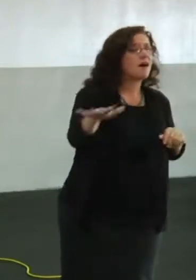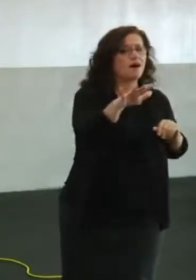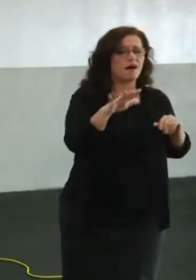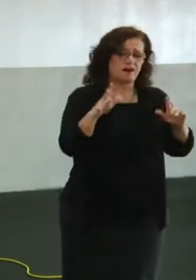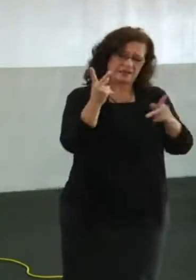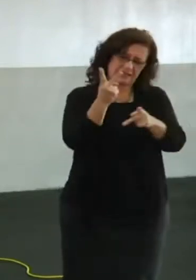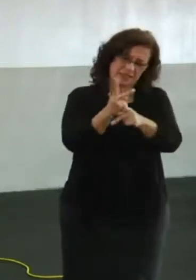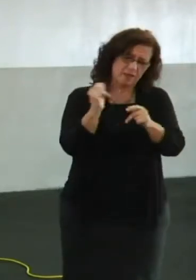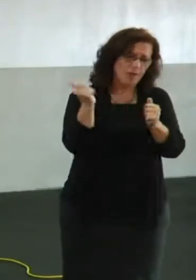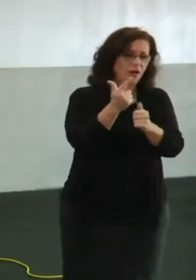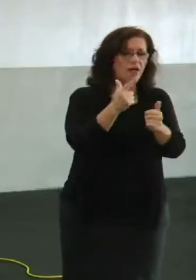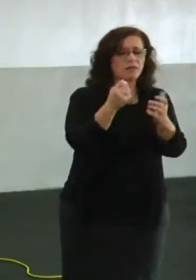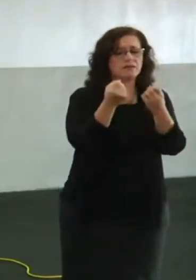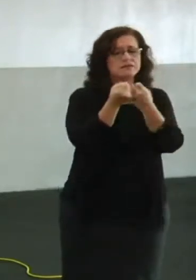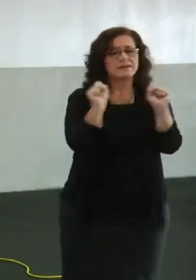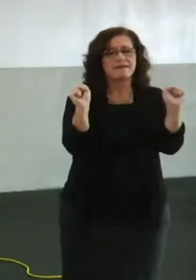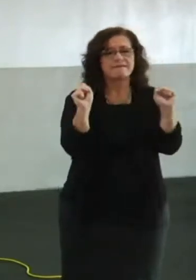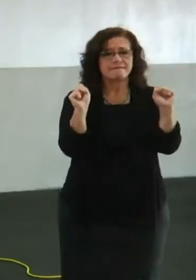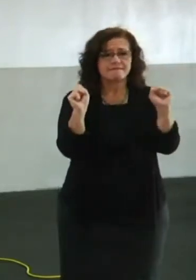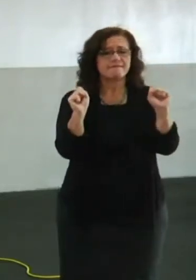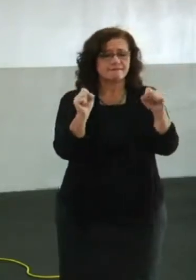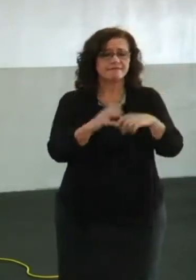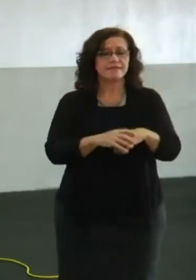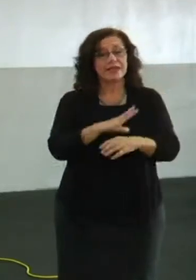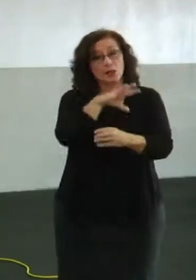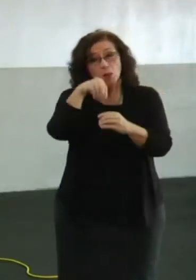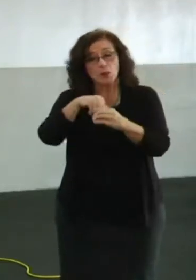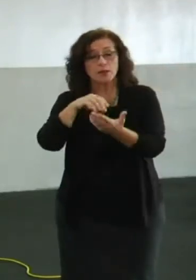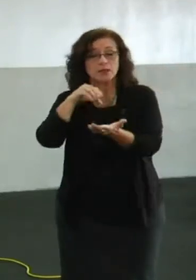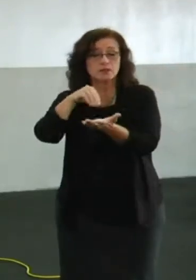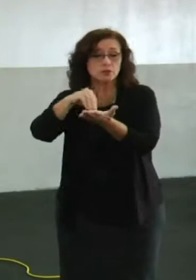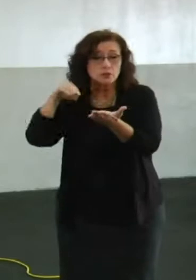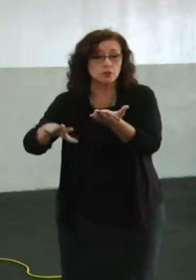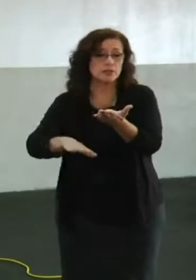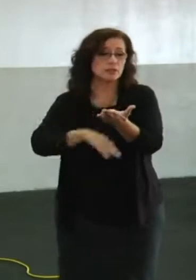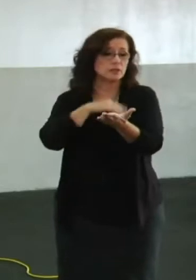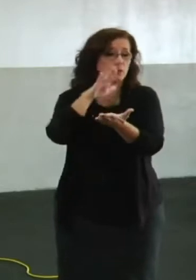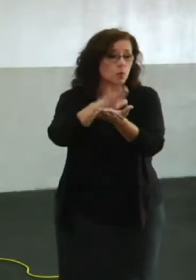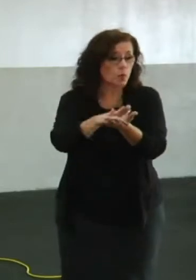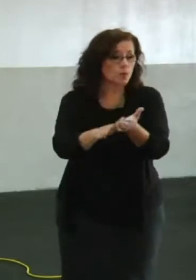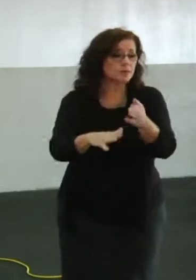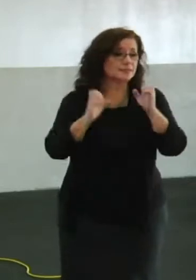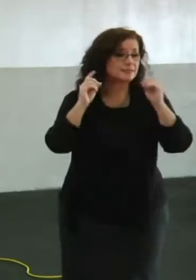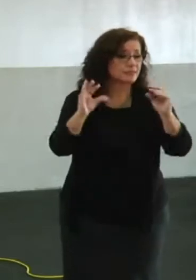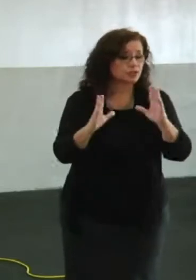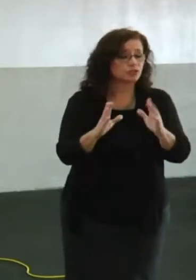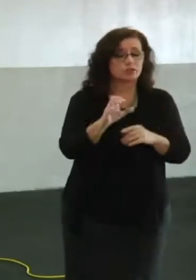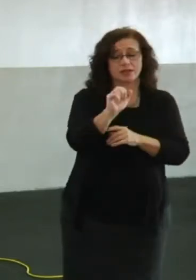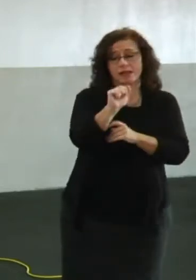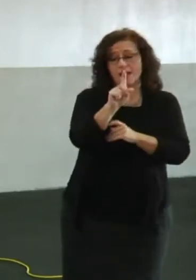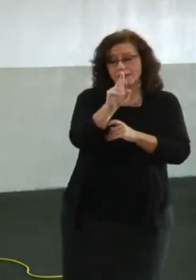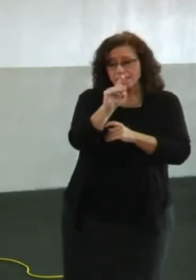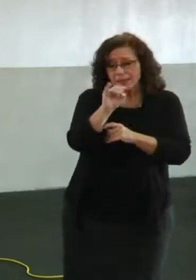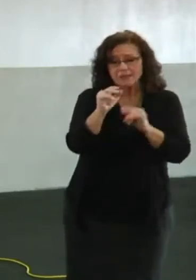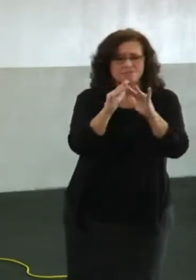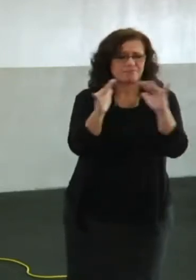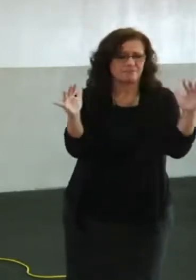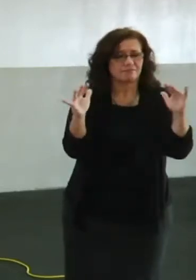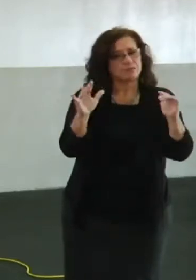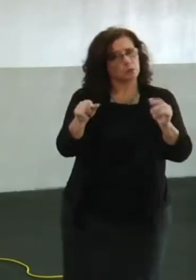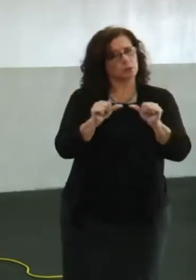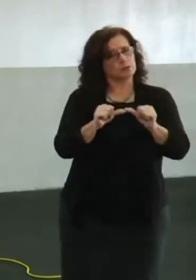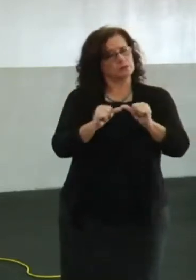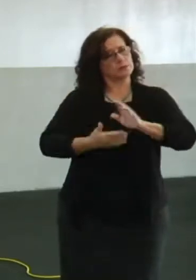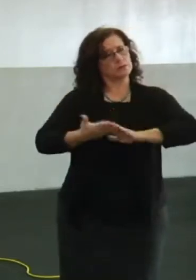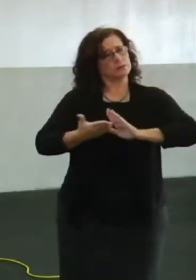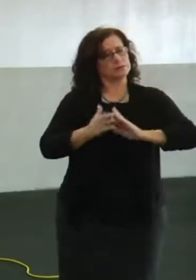our students, and our administrators in schools to be able to stay open and do so safely. And so